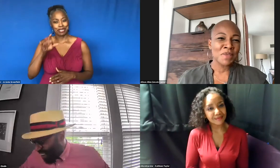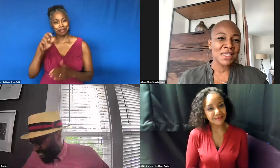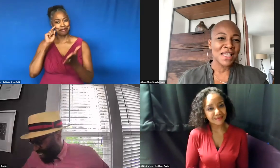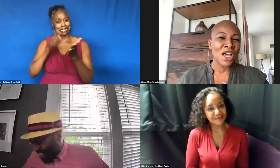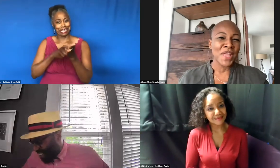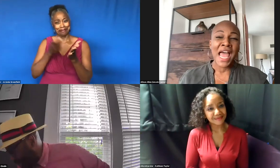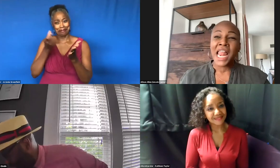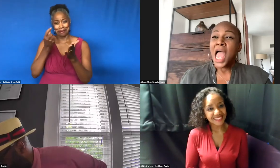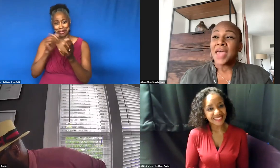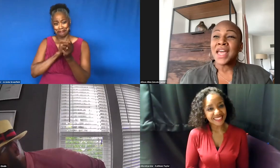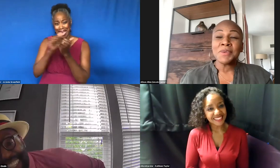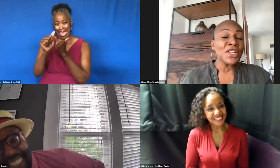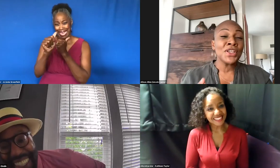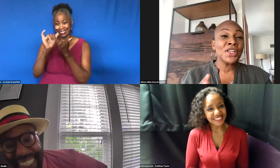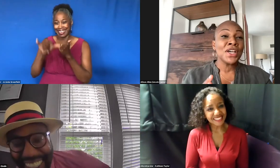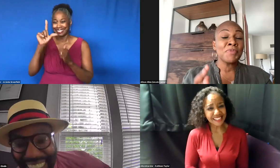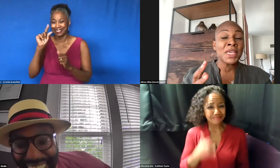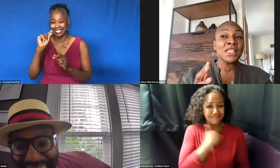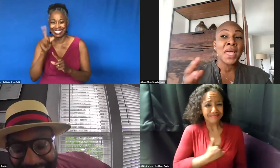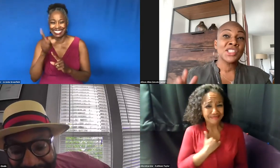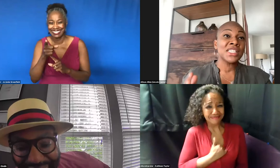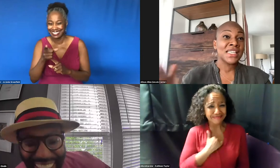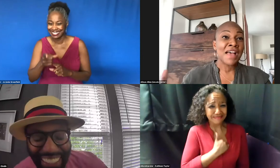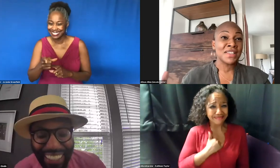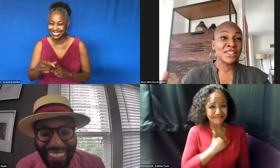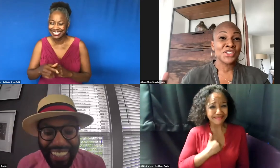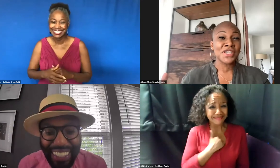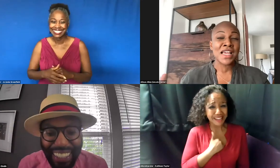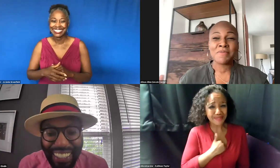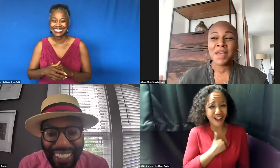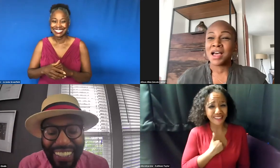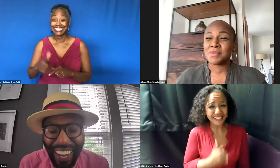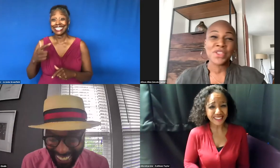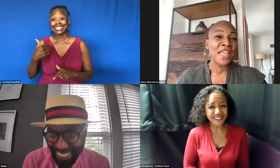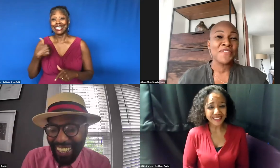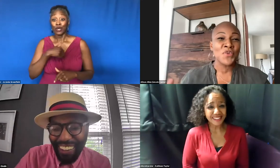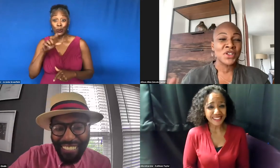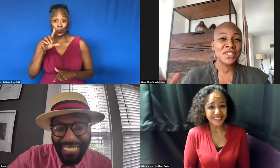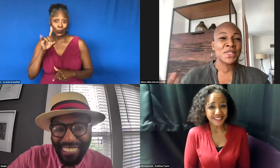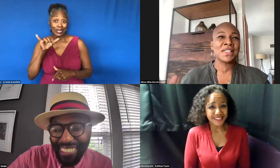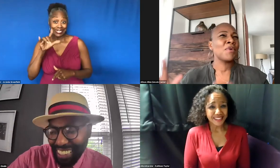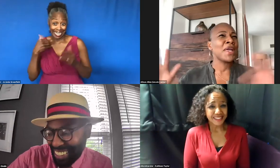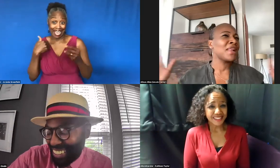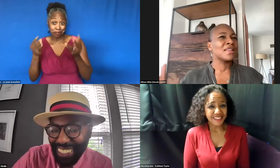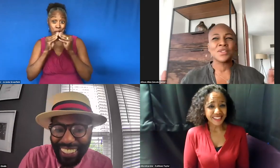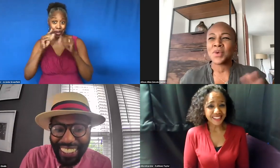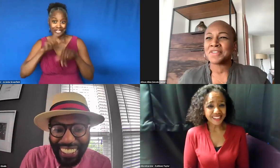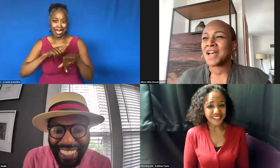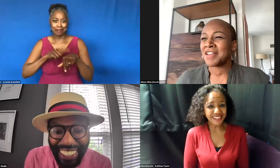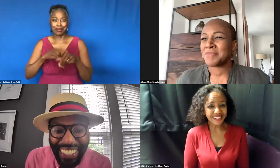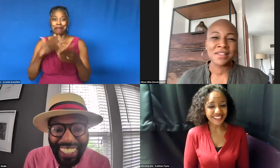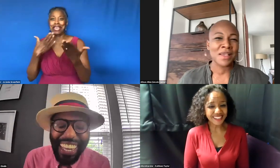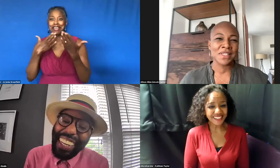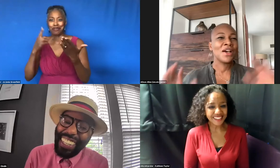that 20 minutes. Oh, yes, I'm so sorry. And that's because, no, because we actually did have the additional time. Okay. So thankful for someone saying, wait, I thought this was